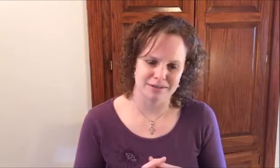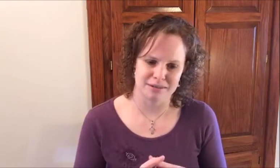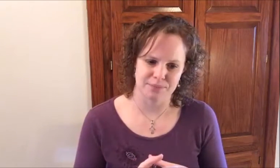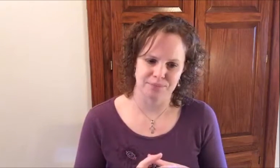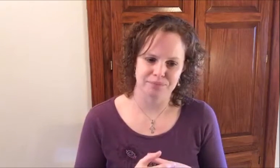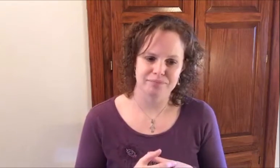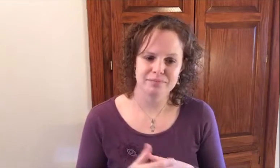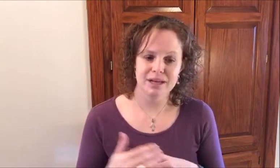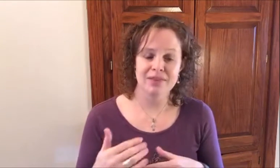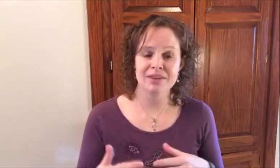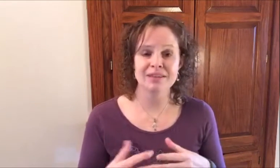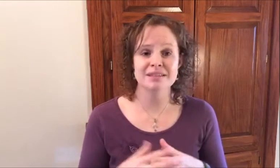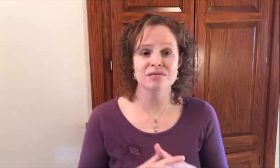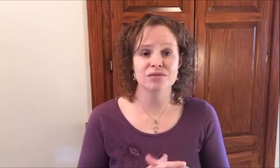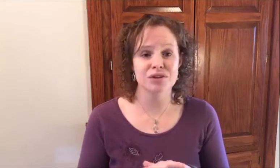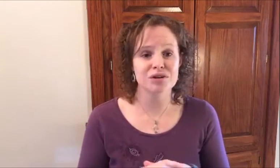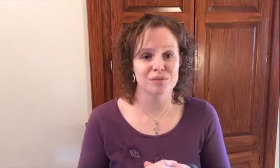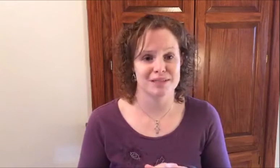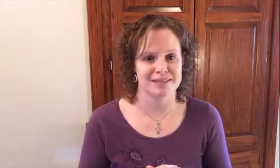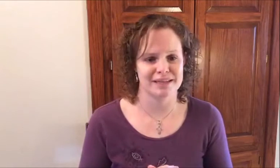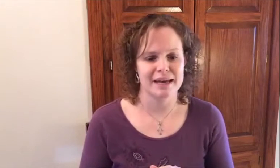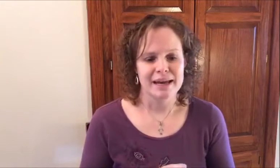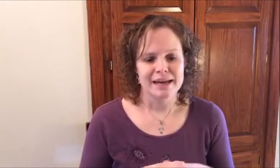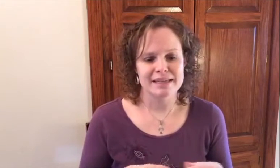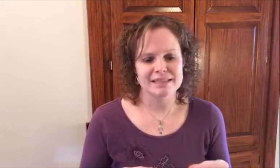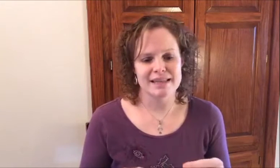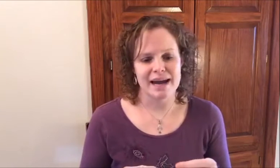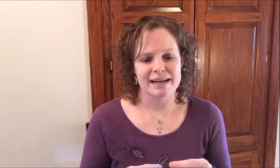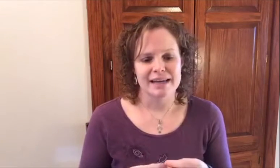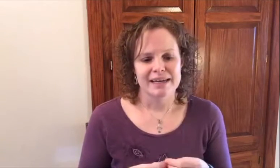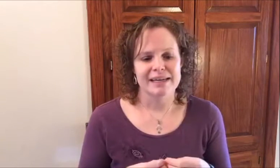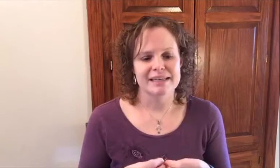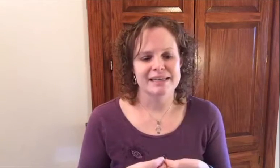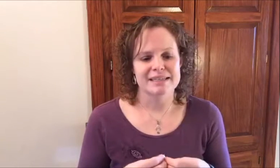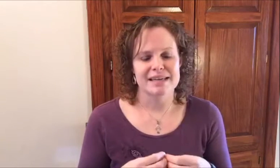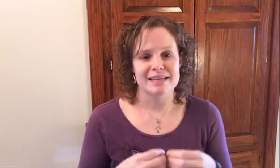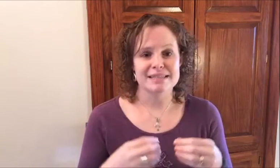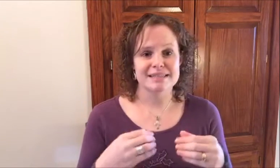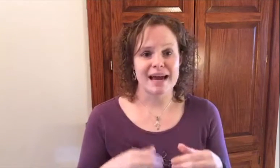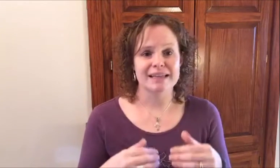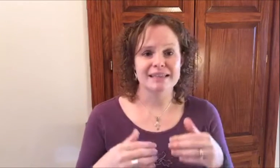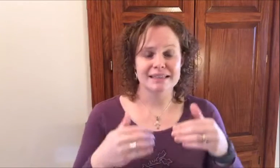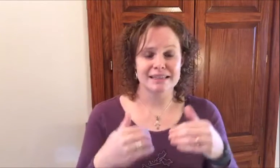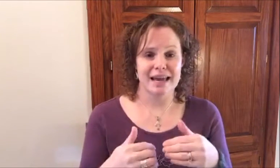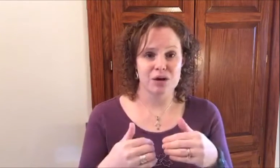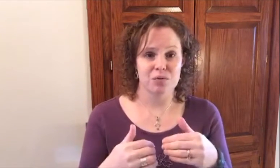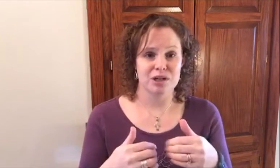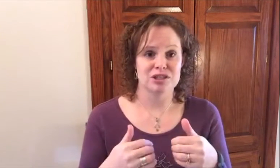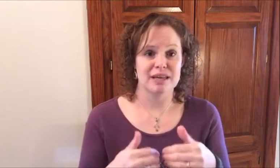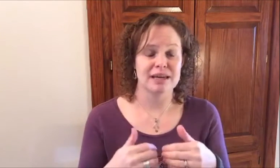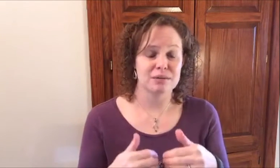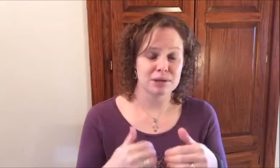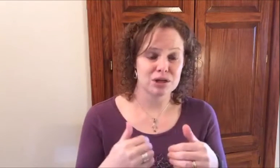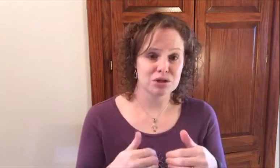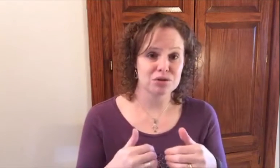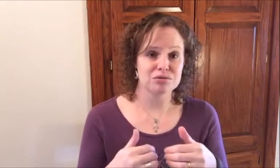fuss. And then this third reason is that it is a silent language that can be